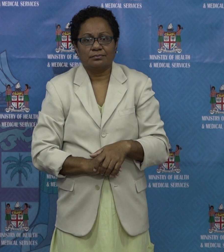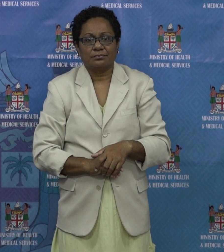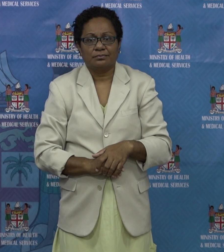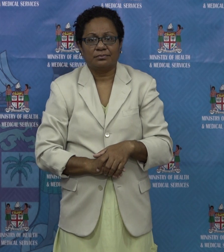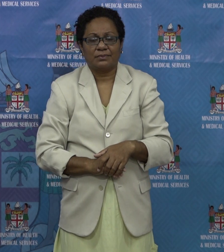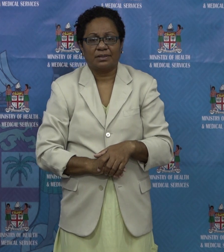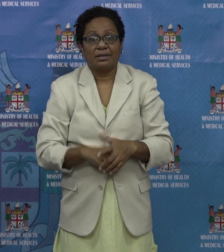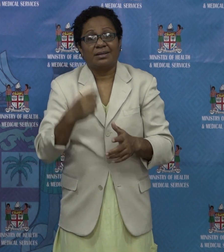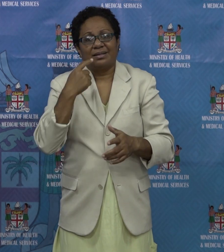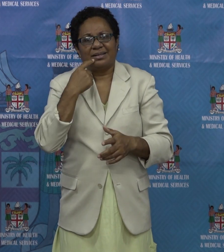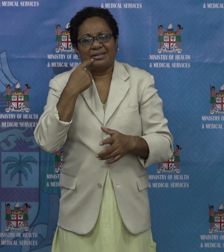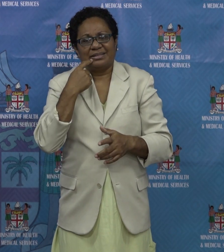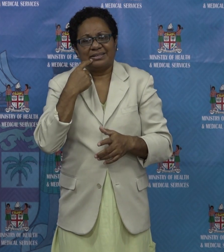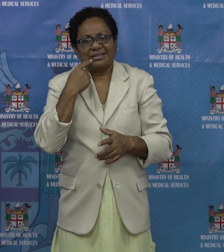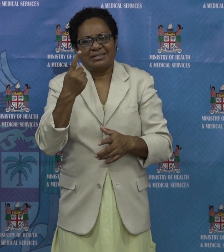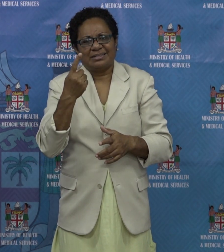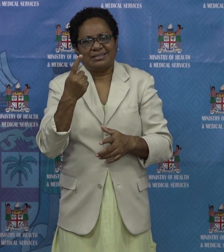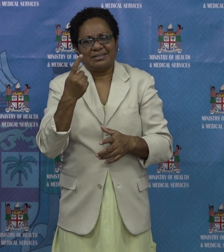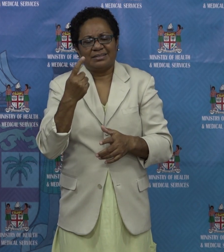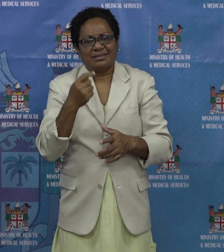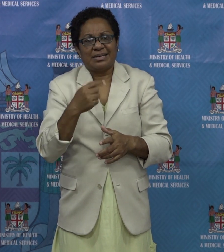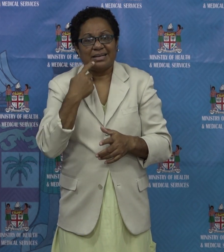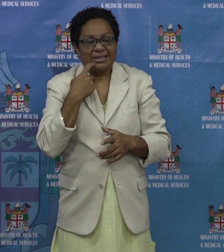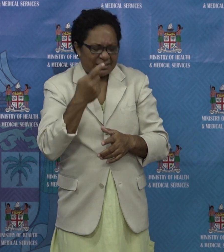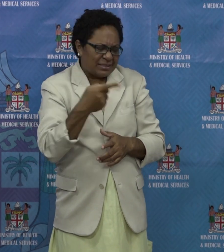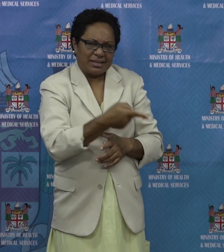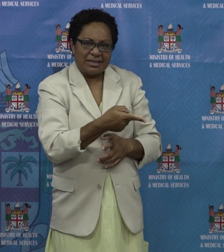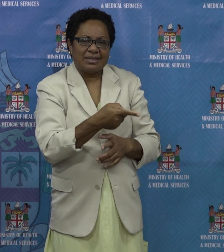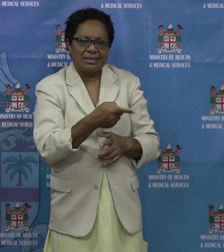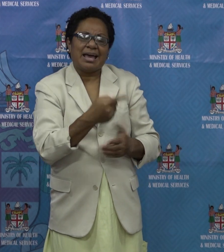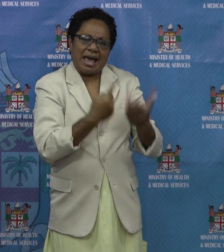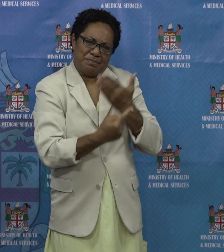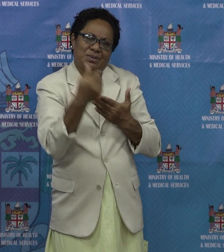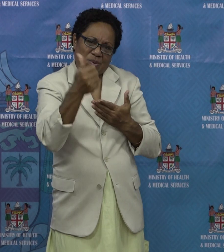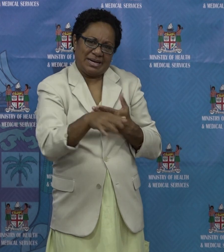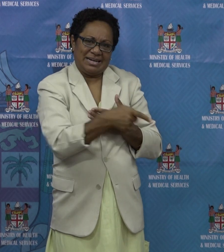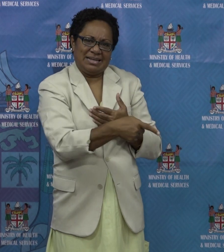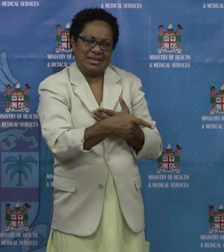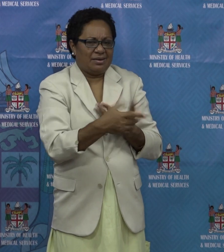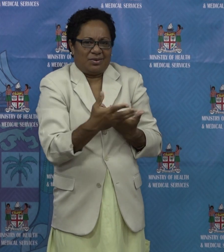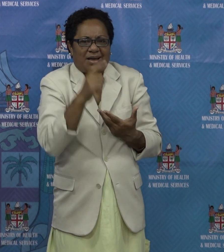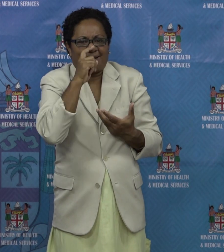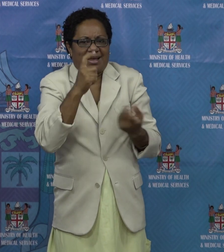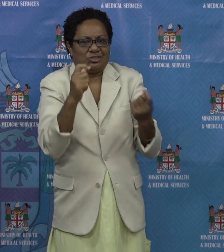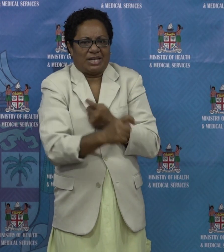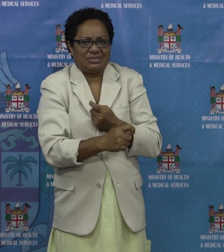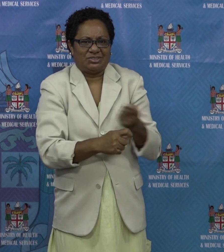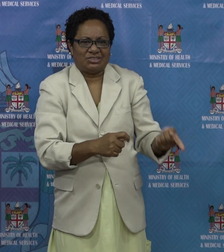no control over the fact that the testing in Fiji CDC had to stop. That is beyond our control.